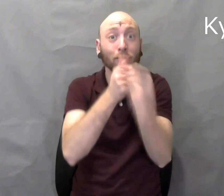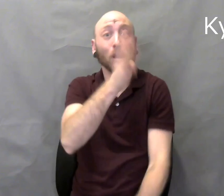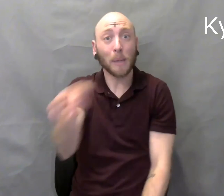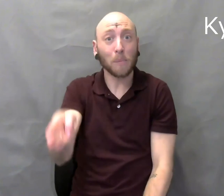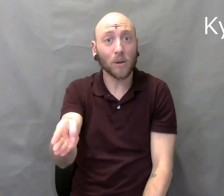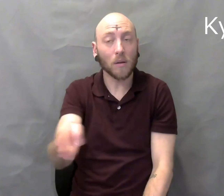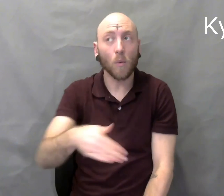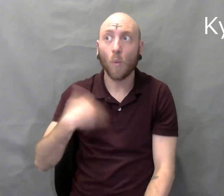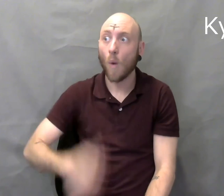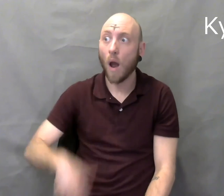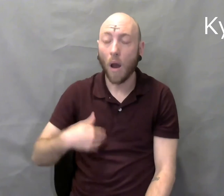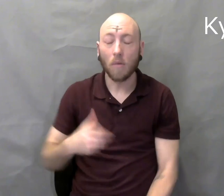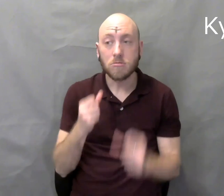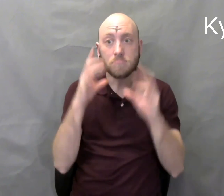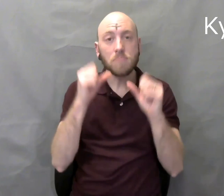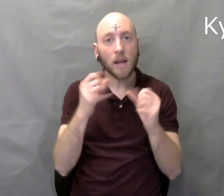up.